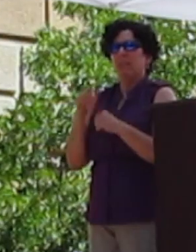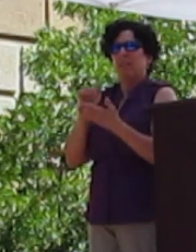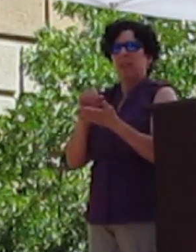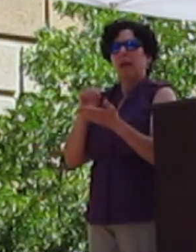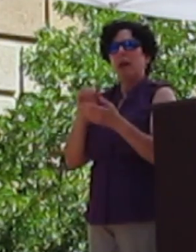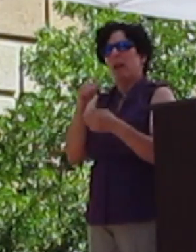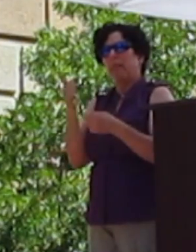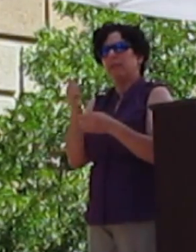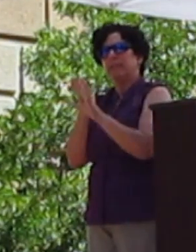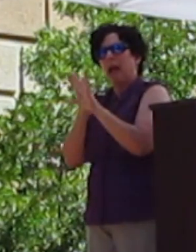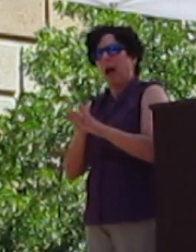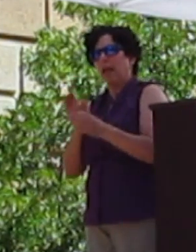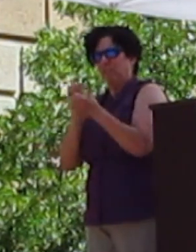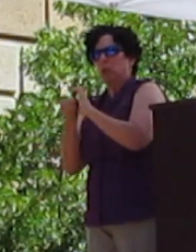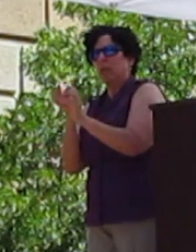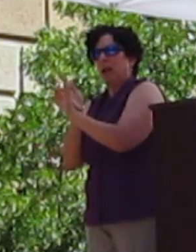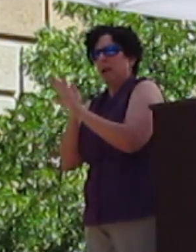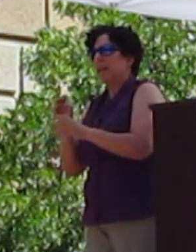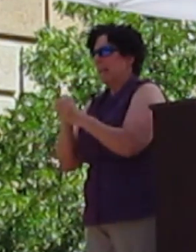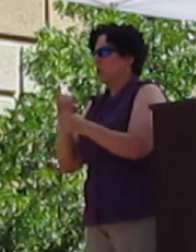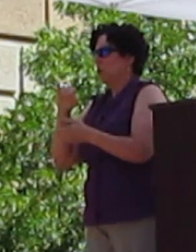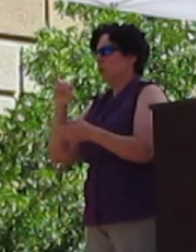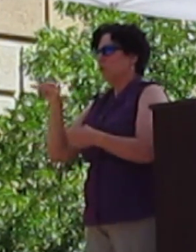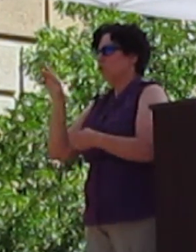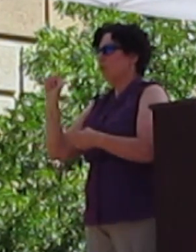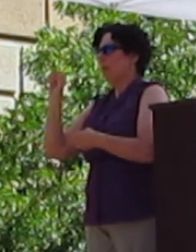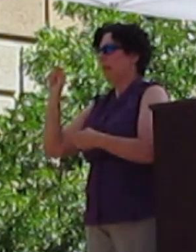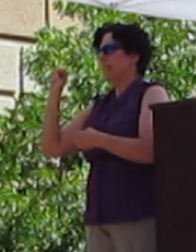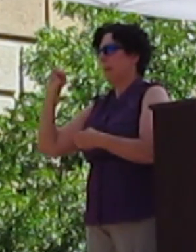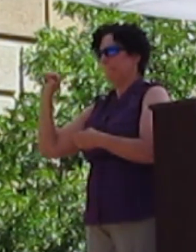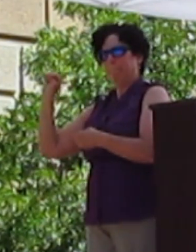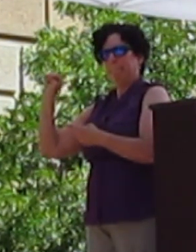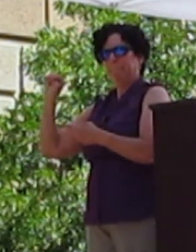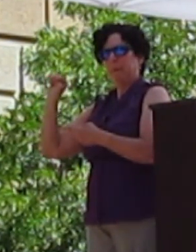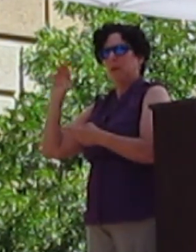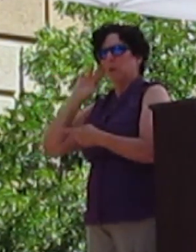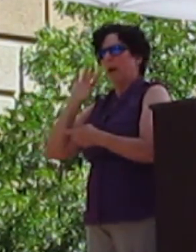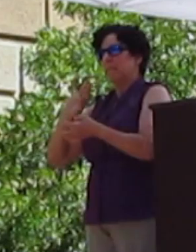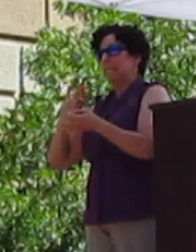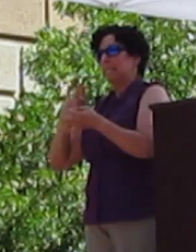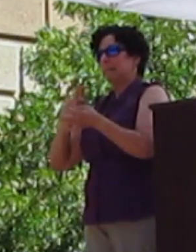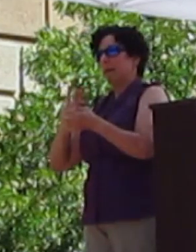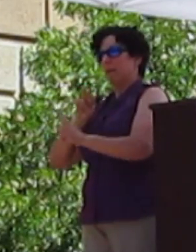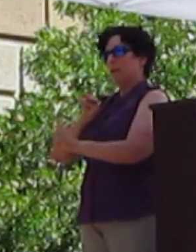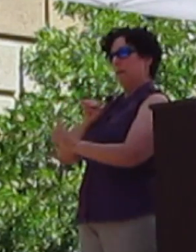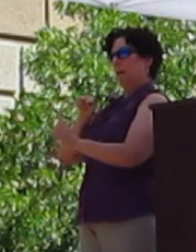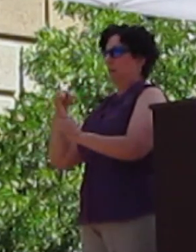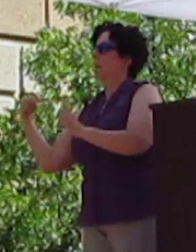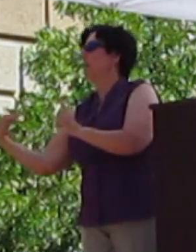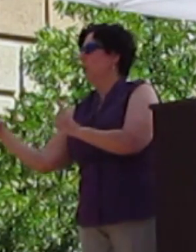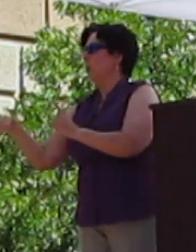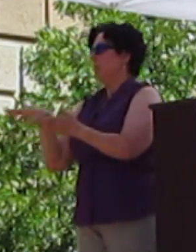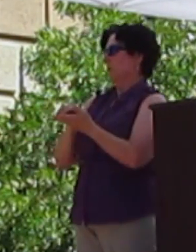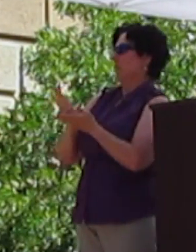journalism. Telling someone else's story, instead of just telling your own interpretation of their story, depends on showing how